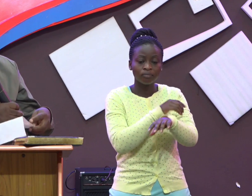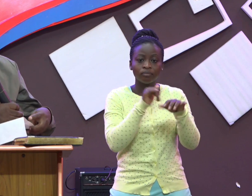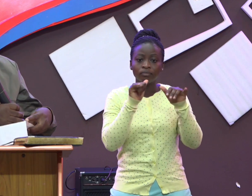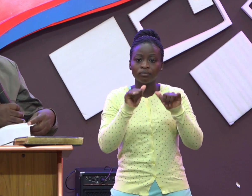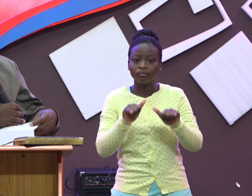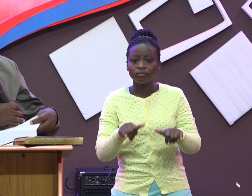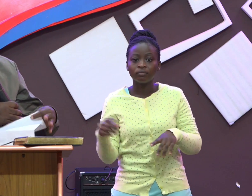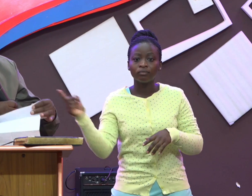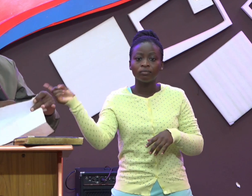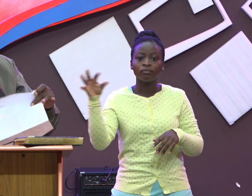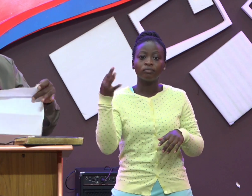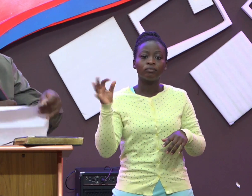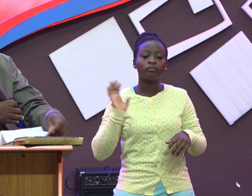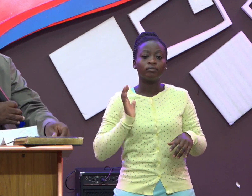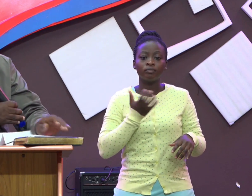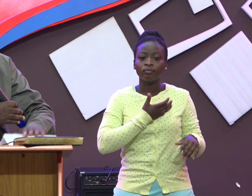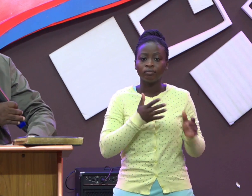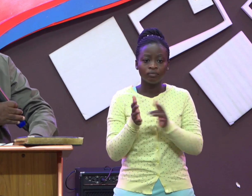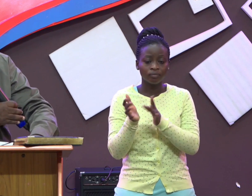our Lord Jesus Christ.